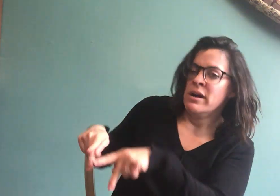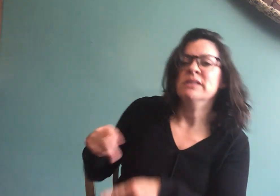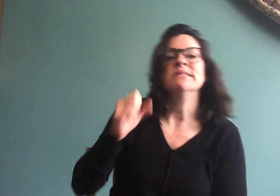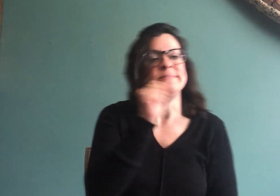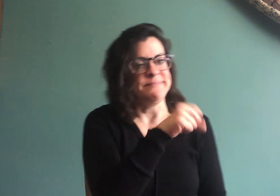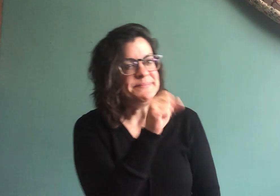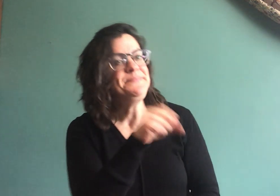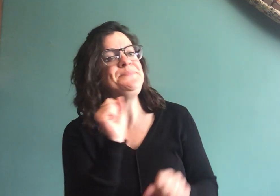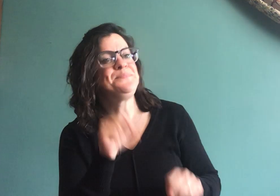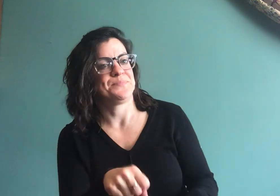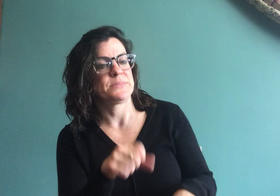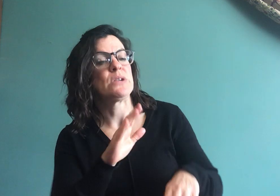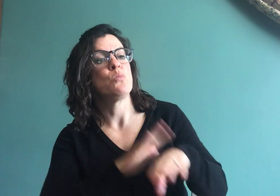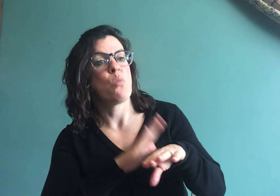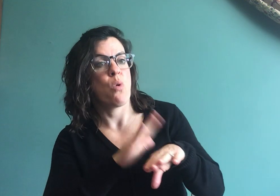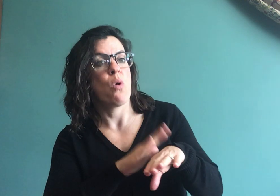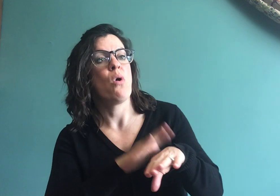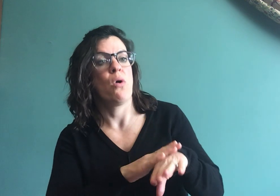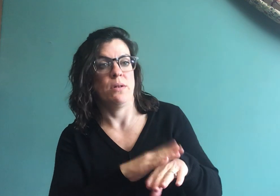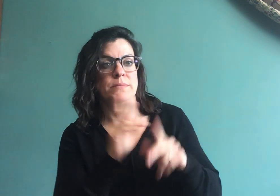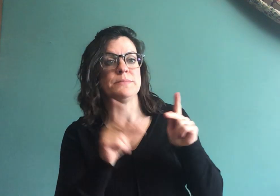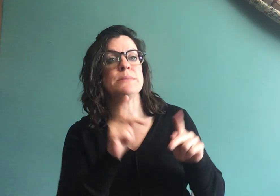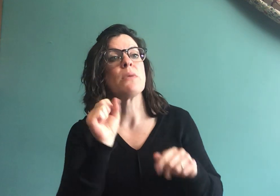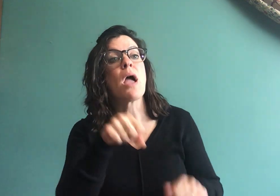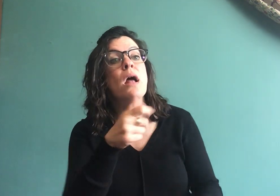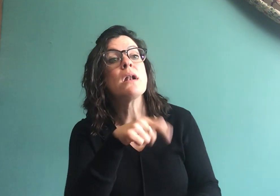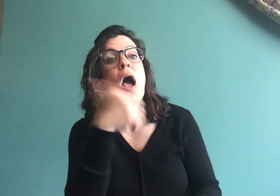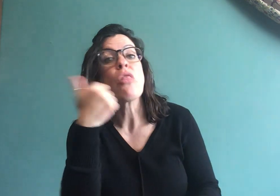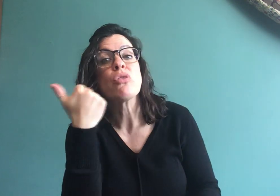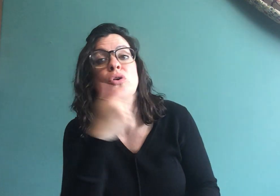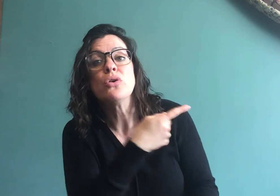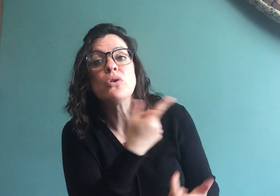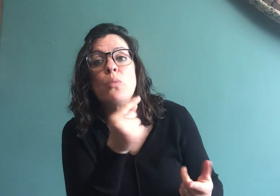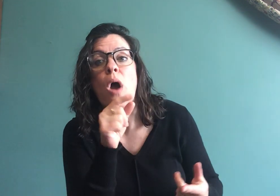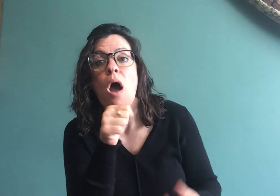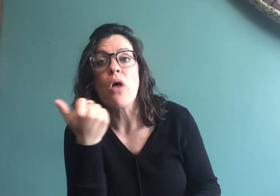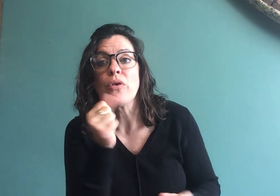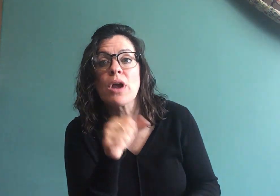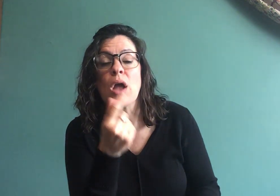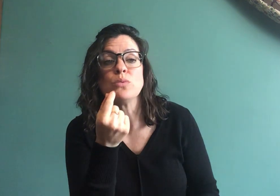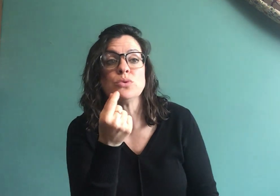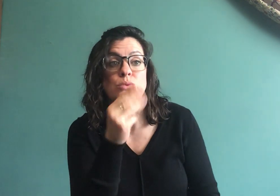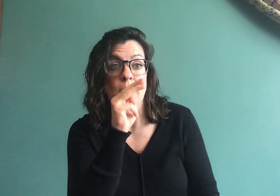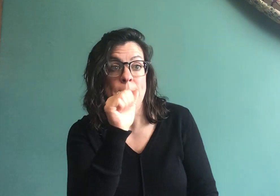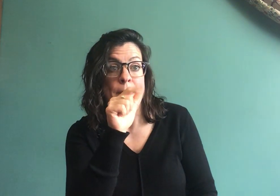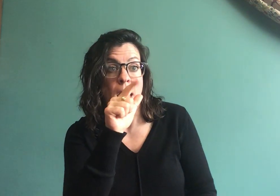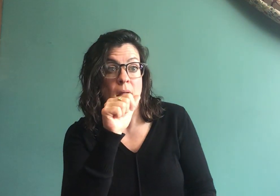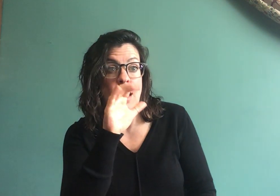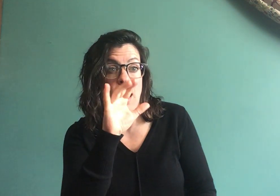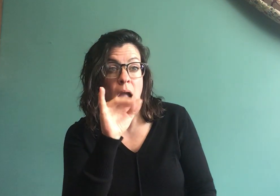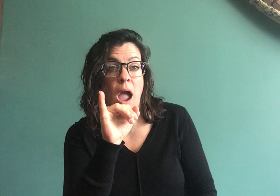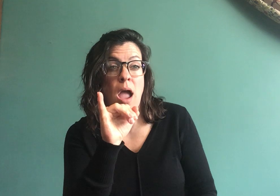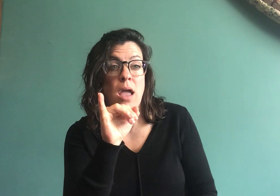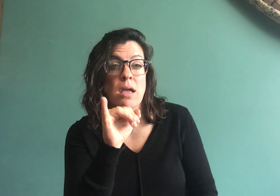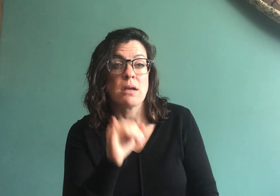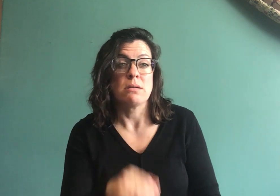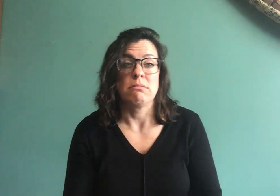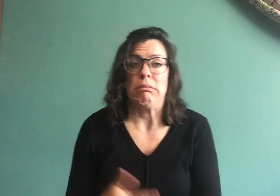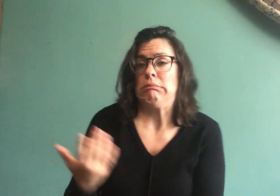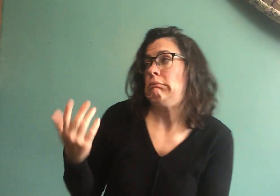What else does it do? What, lockout, tag out? Yeah, Megan says it warns the person. Yeah, that's about